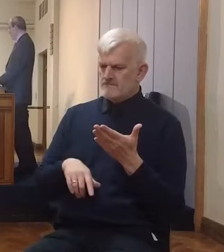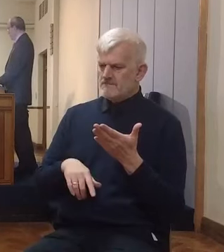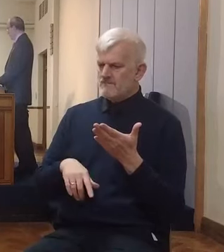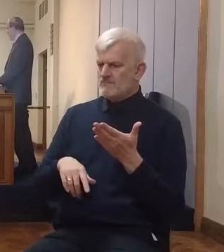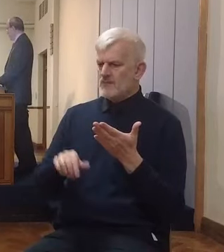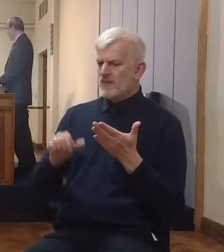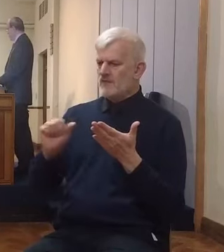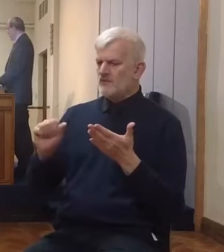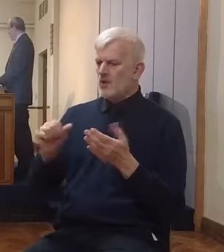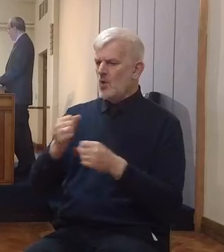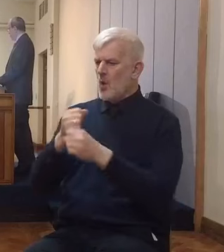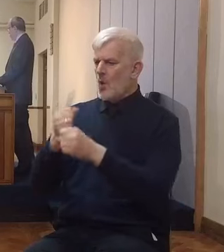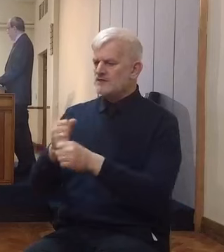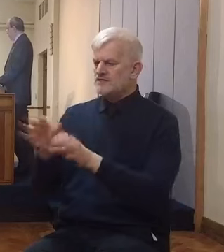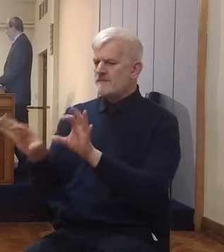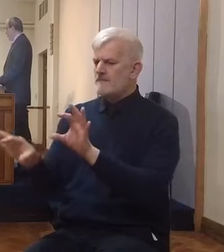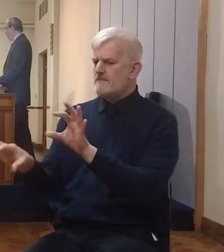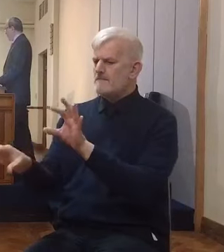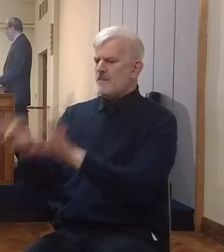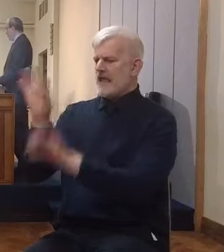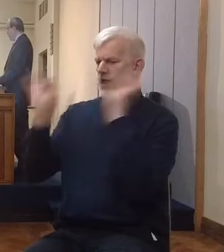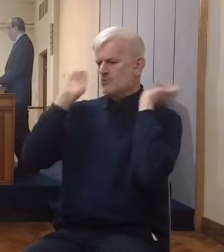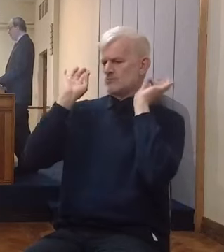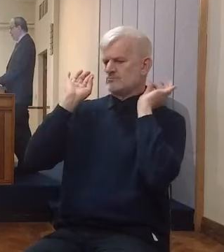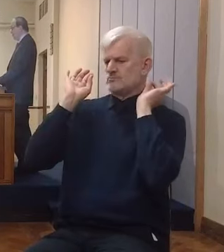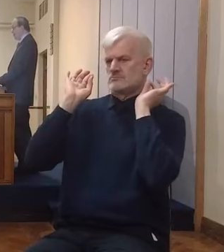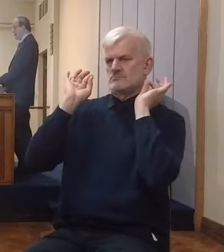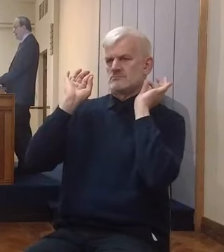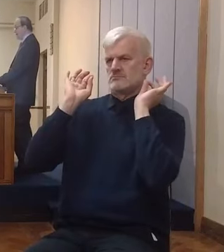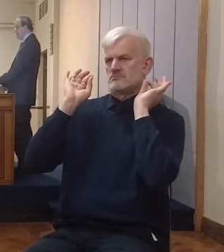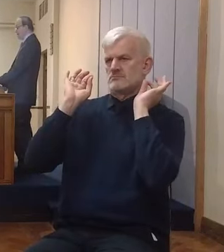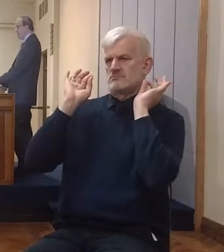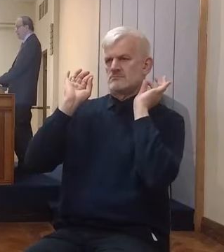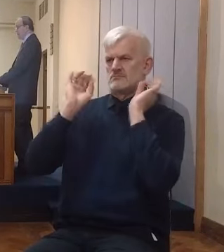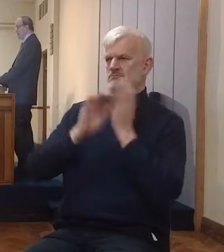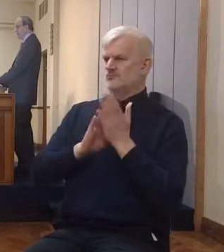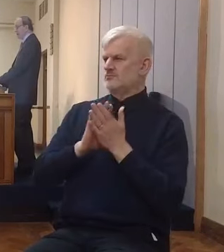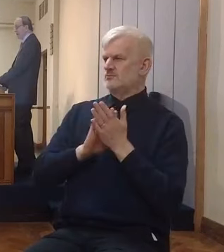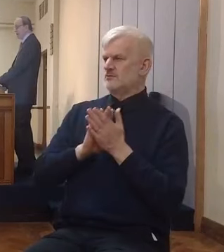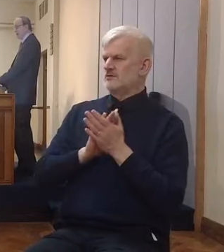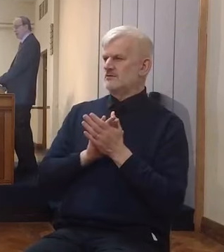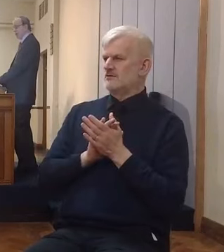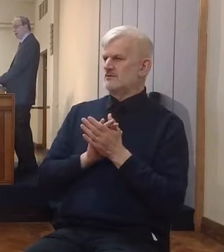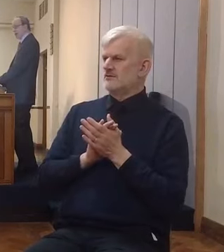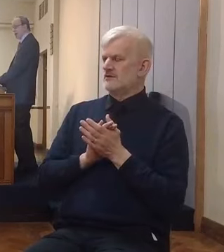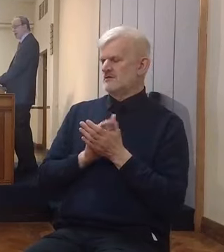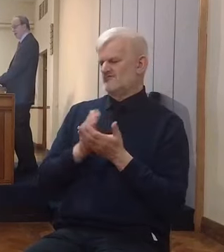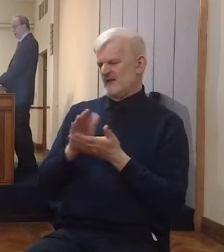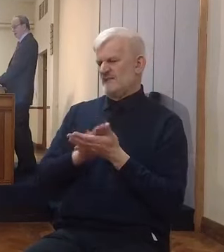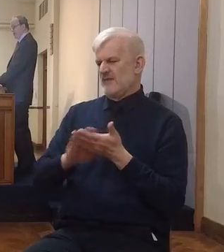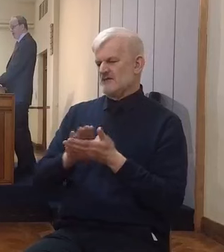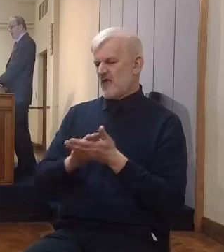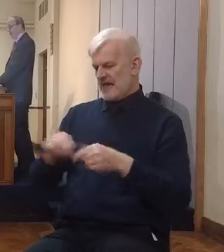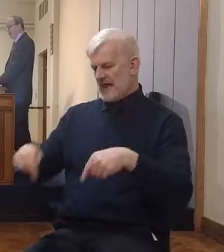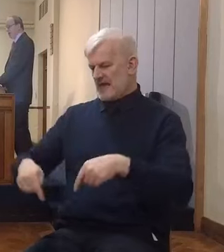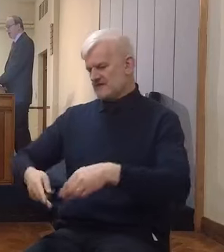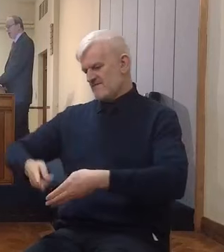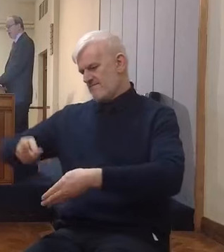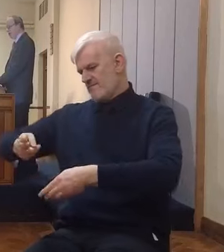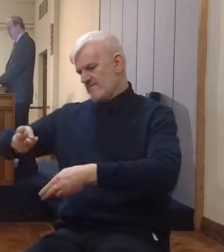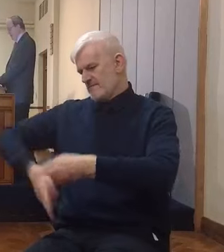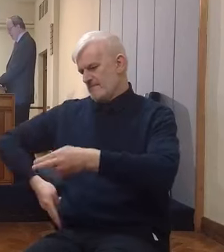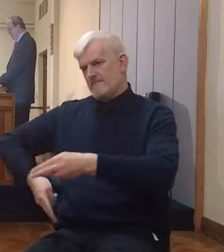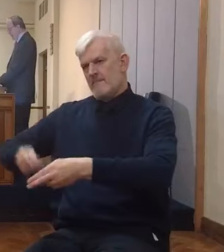the horses. And the general assumption is that is to hamstring the horse. It isn't necessarily